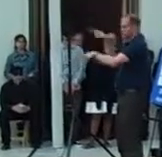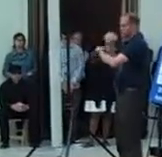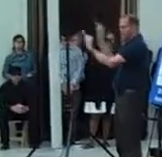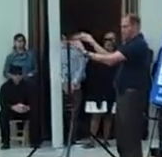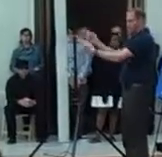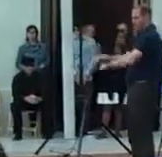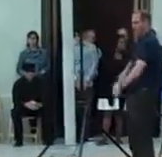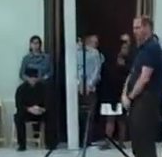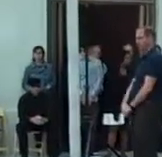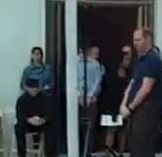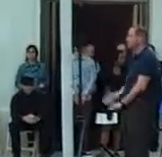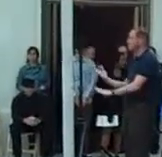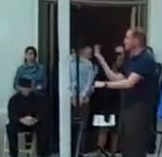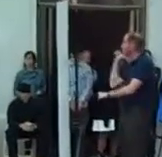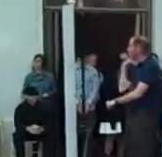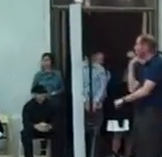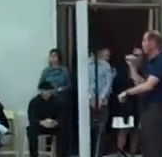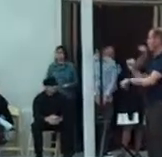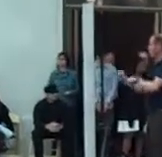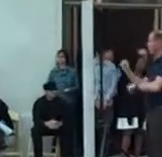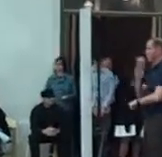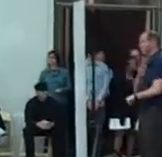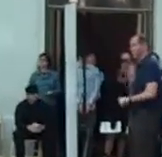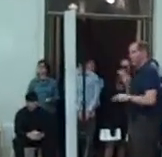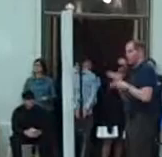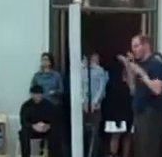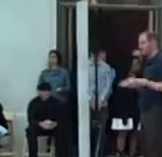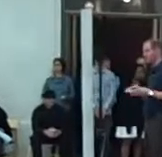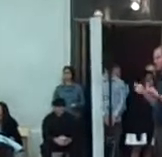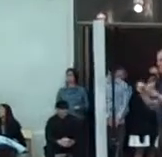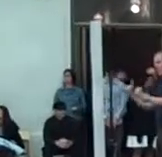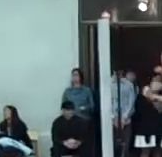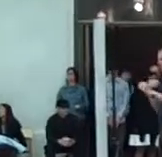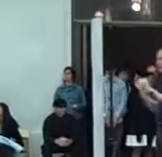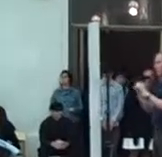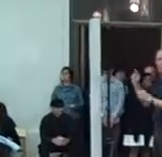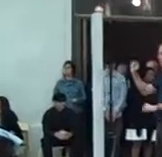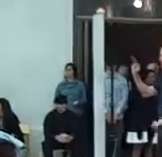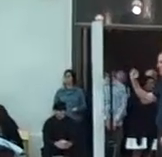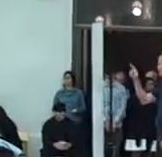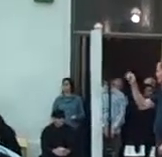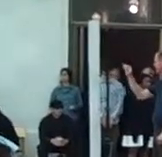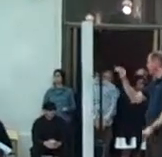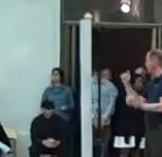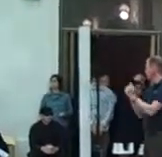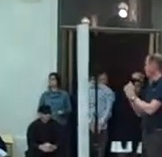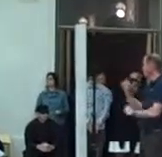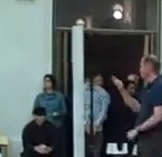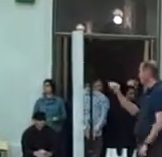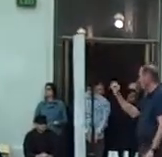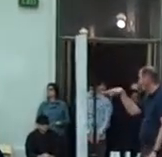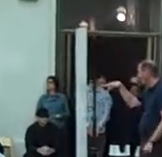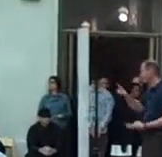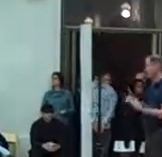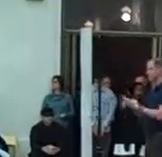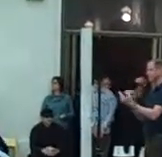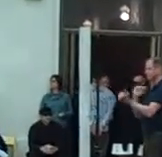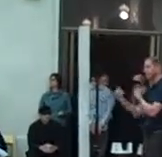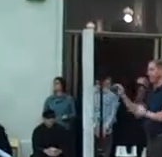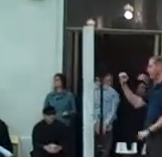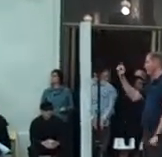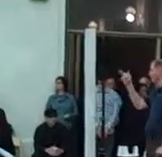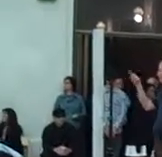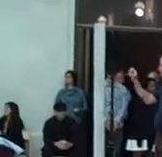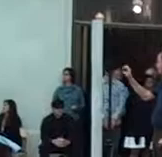board, we worked to get more ramp taxis, we worked to focus on making sure the Olmsted decision was made real, we worked